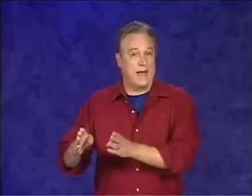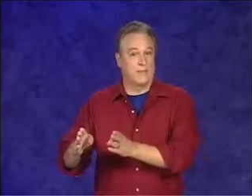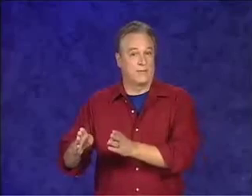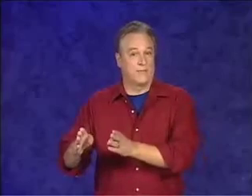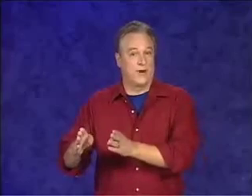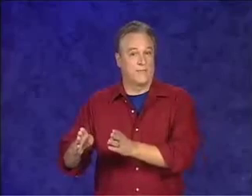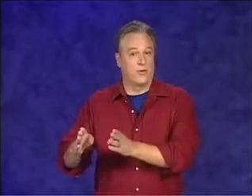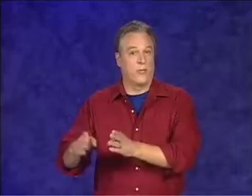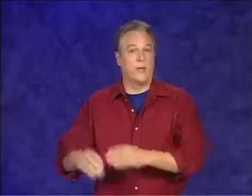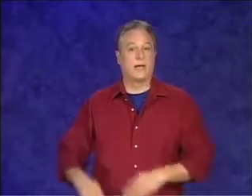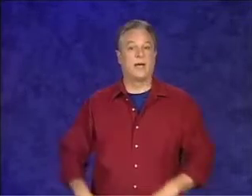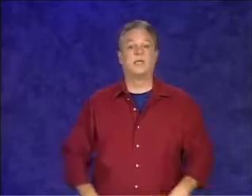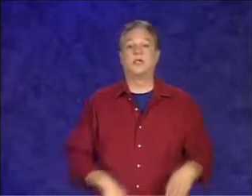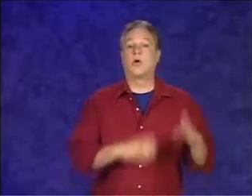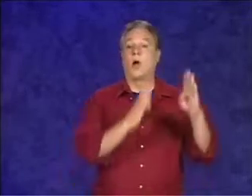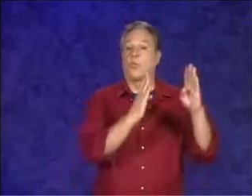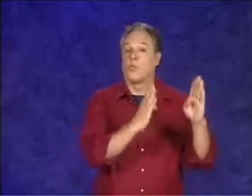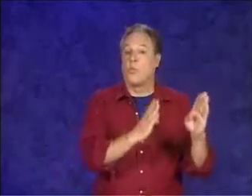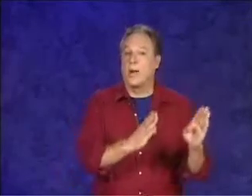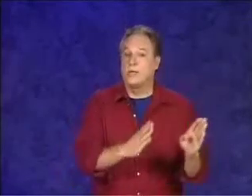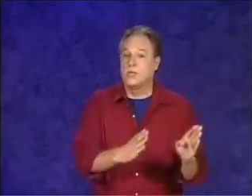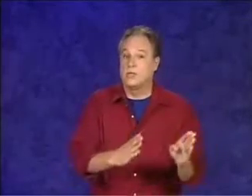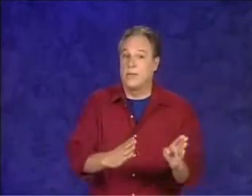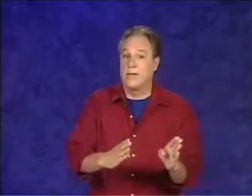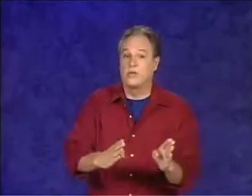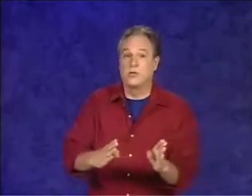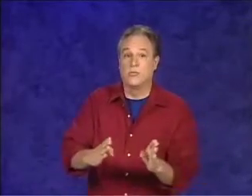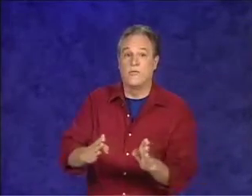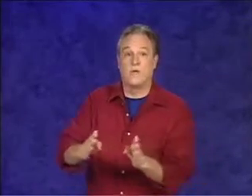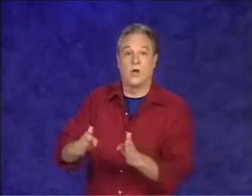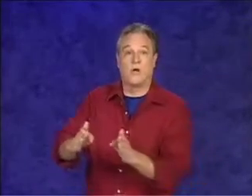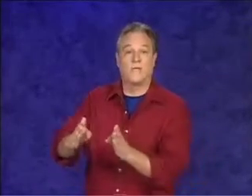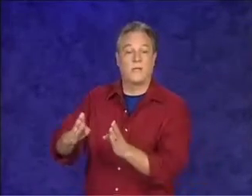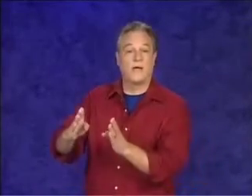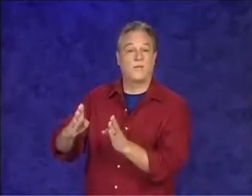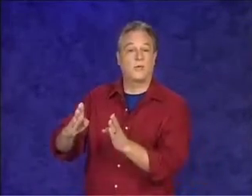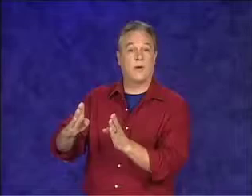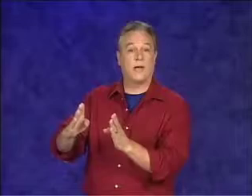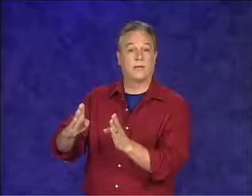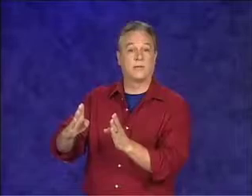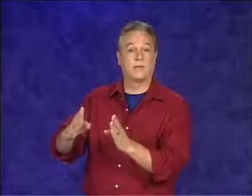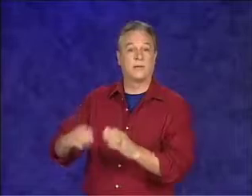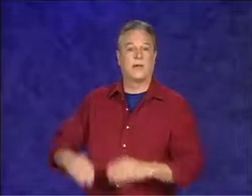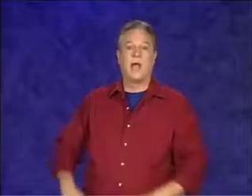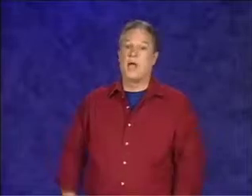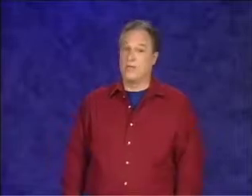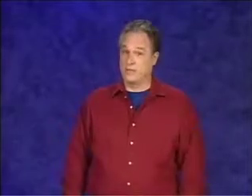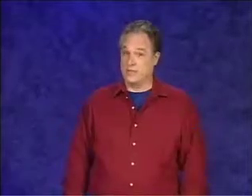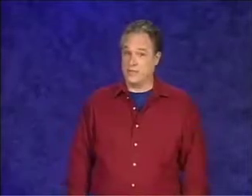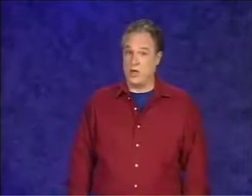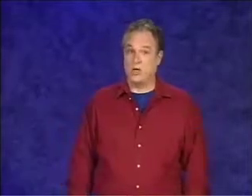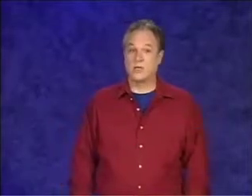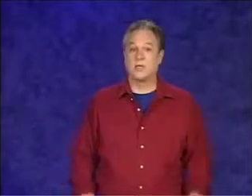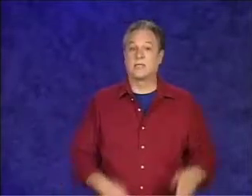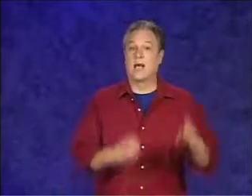items in front of you because you're arranging them as you move along from left to right. This is also the sign